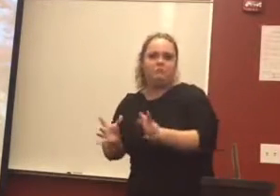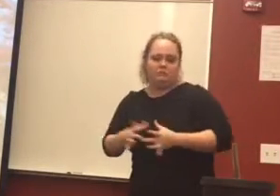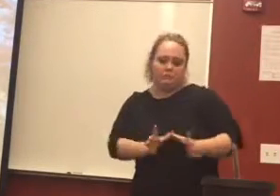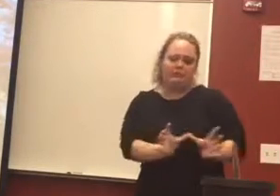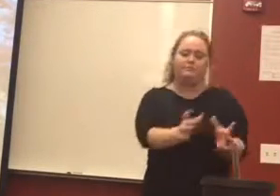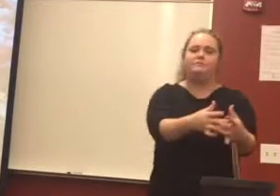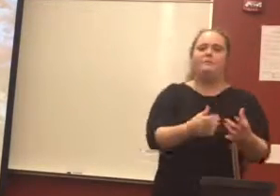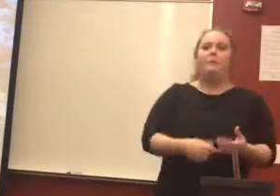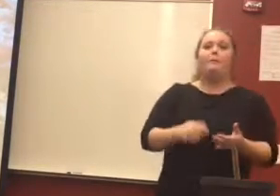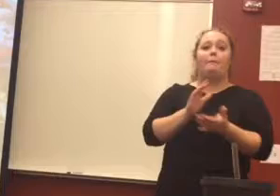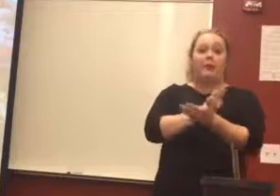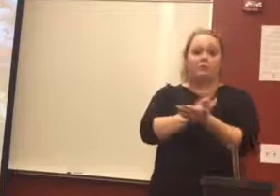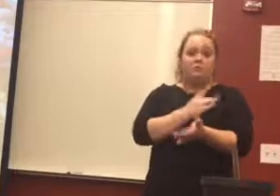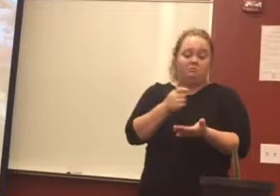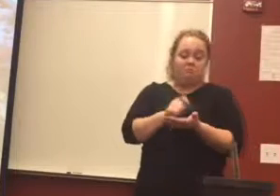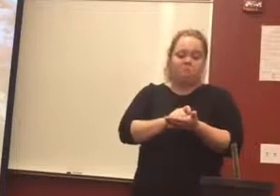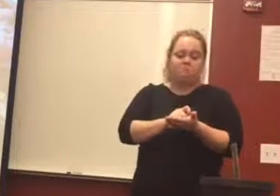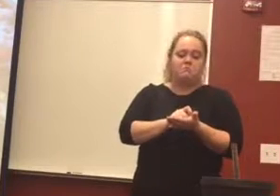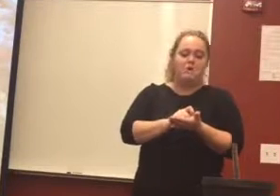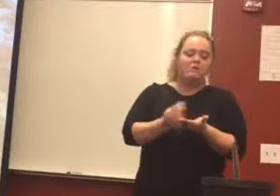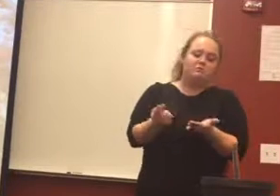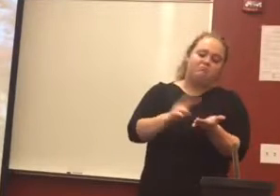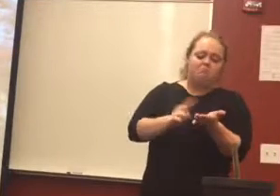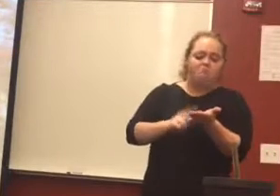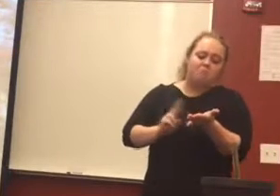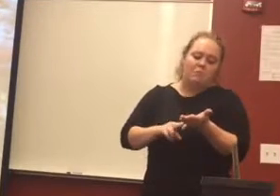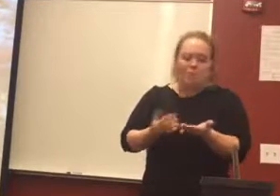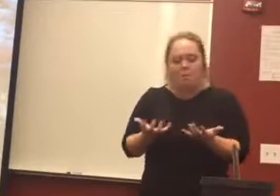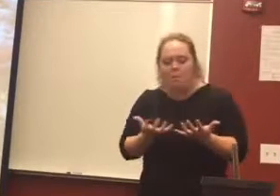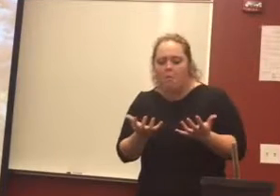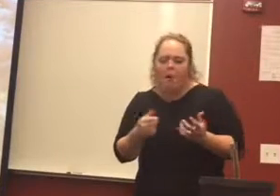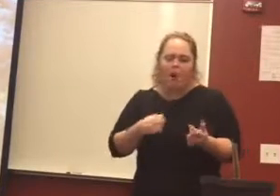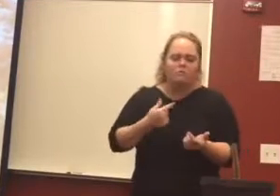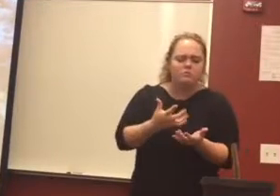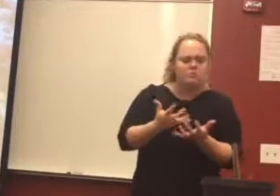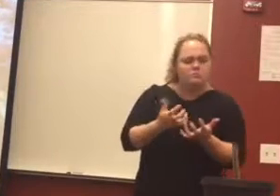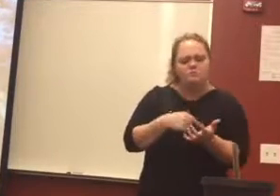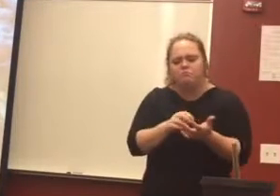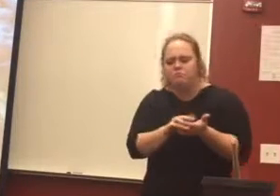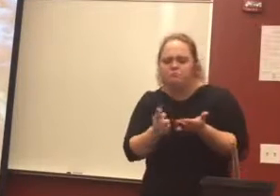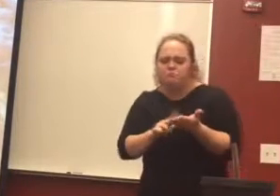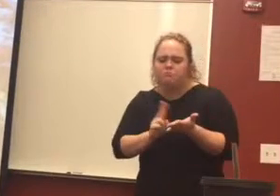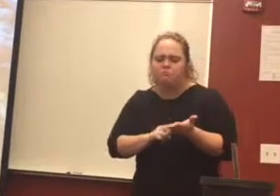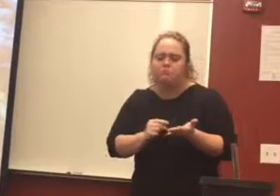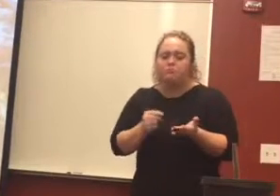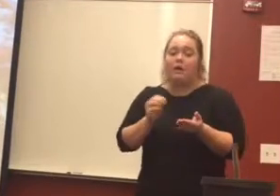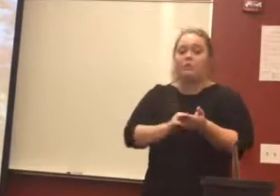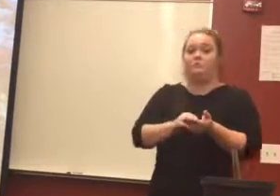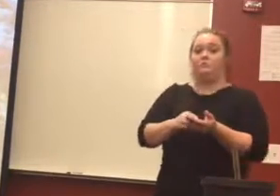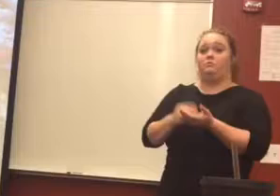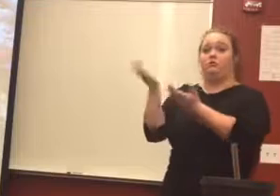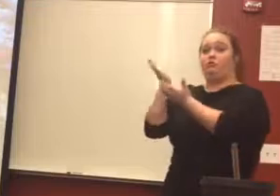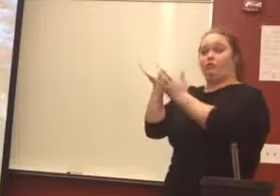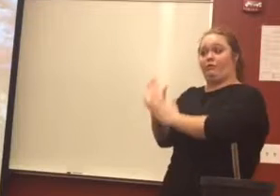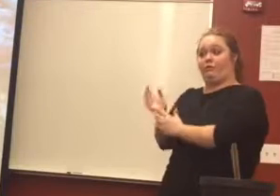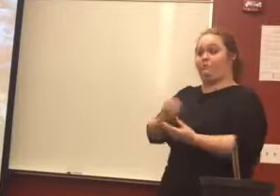then they bring everything out on this Lazy Susan, and then you just kind of turn it, and you grab what you want. Why are you laughing?